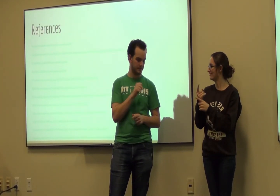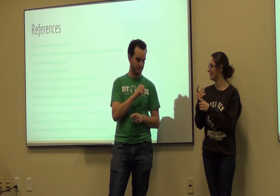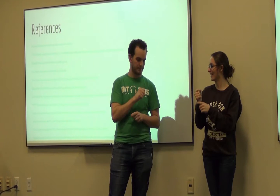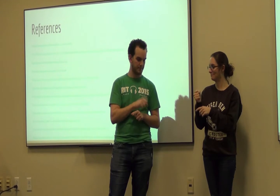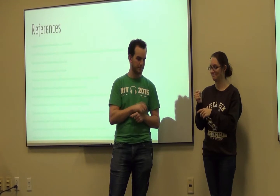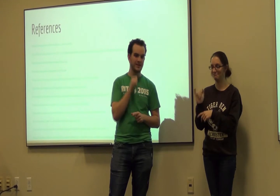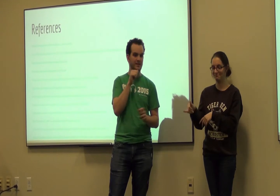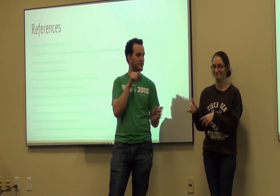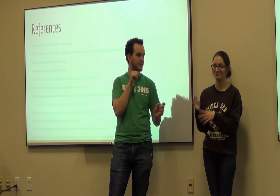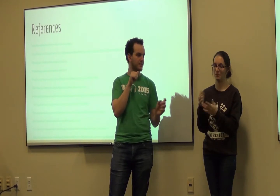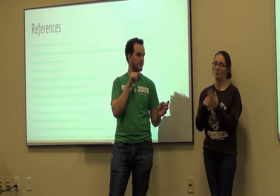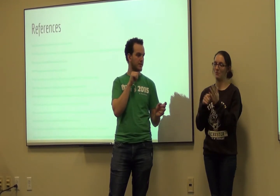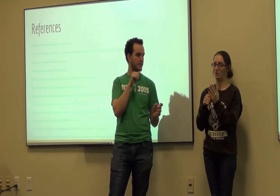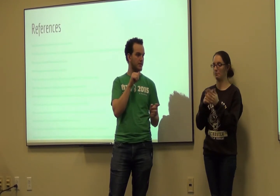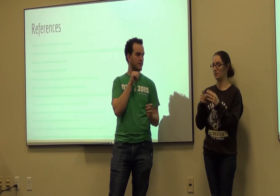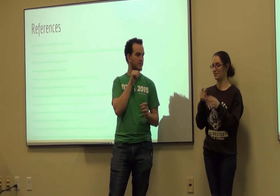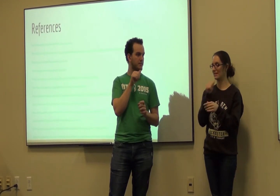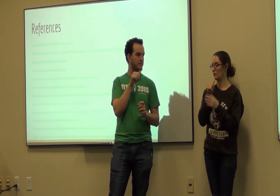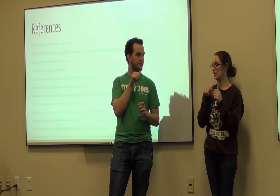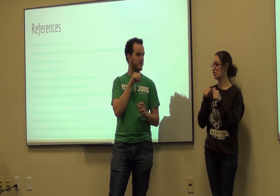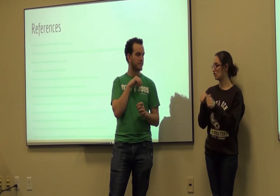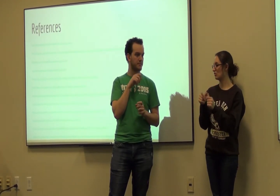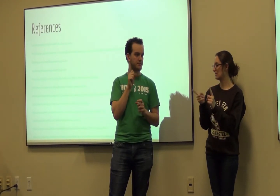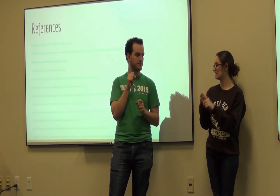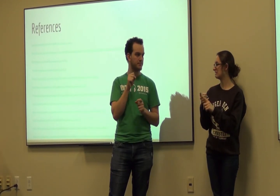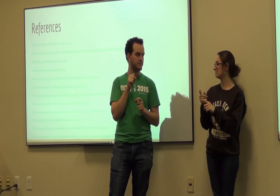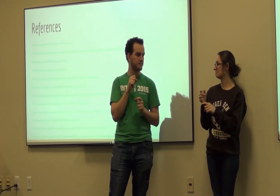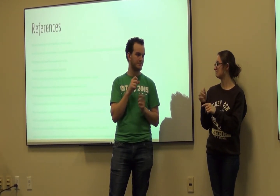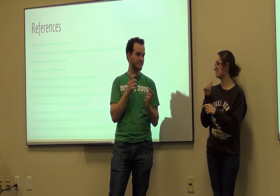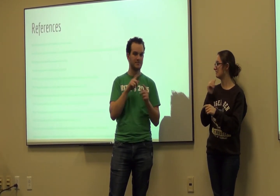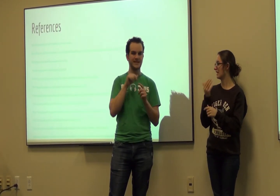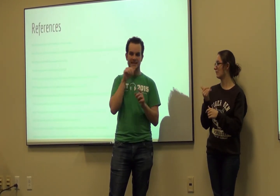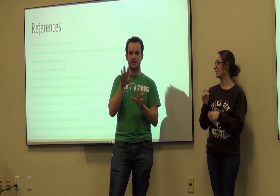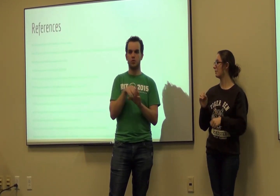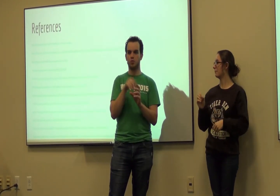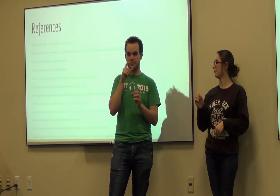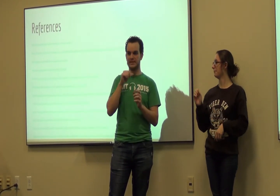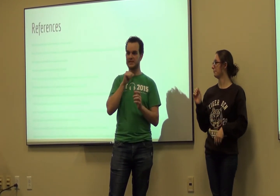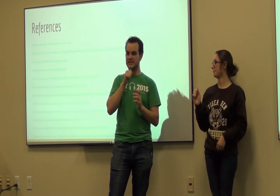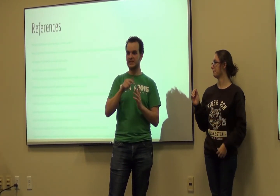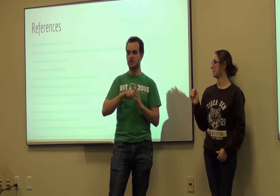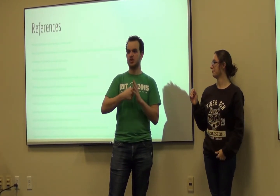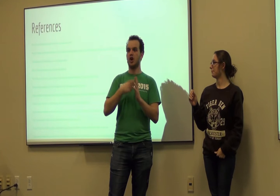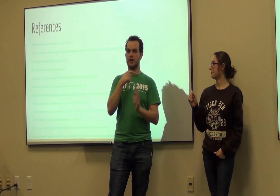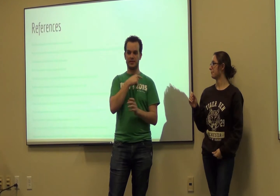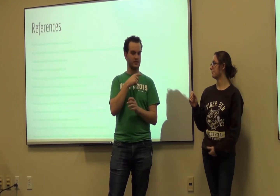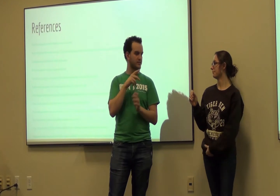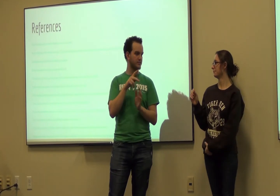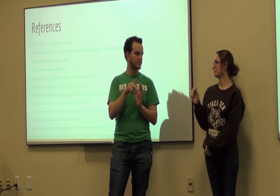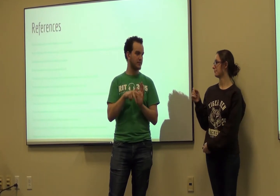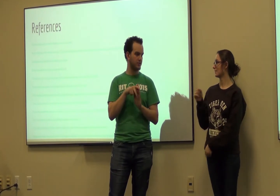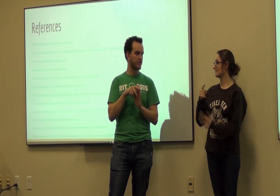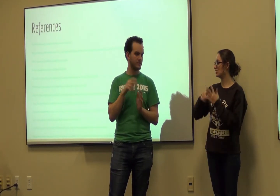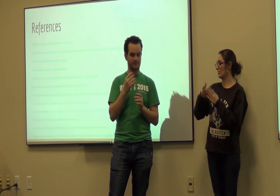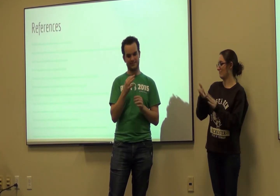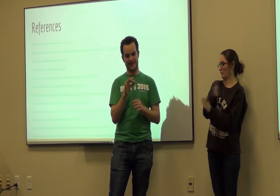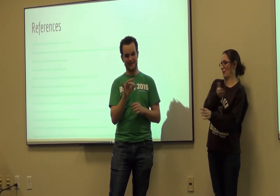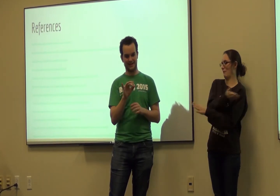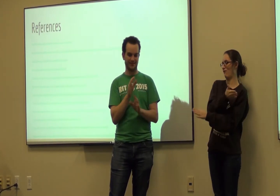he was a bomb, right? Yeah. So it didn't really continue yet. It started, during this